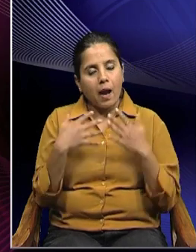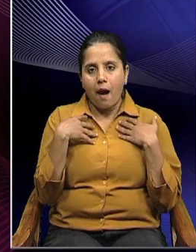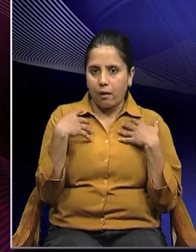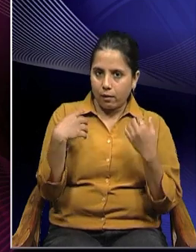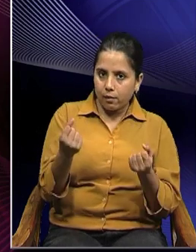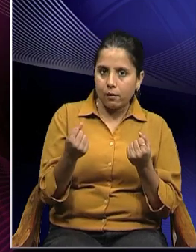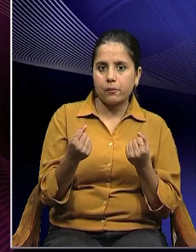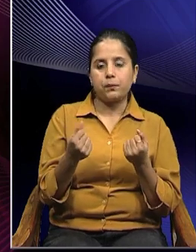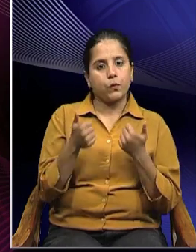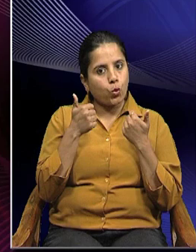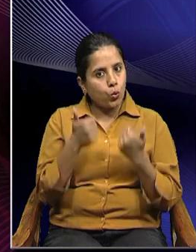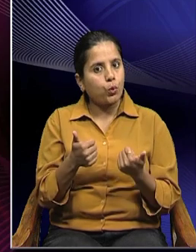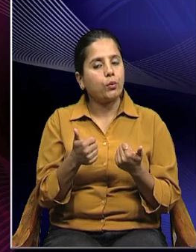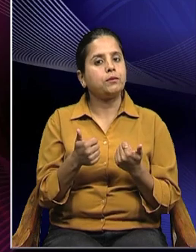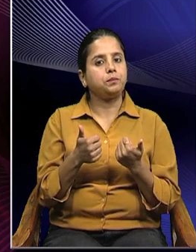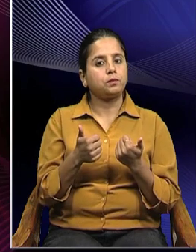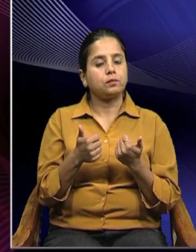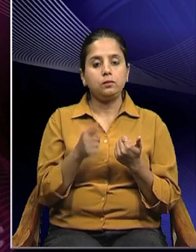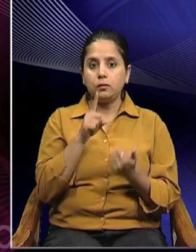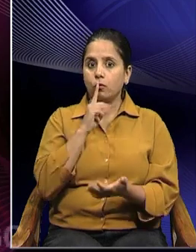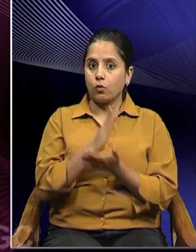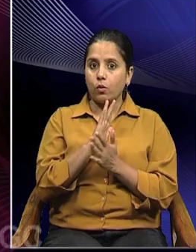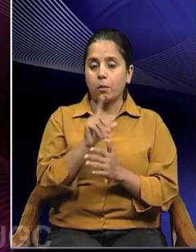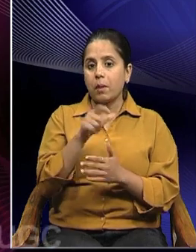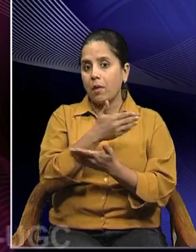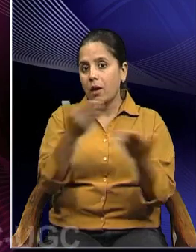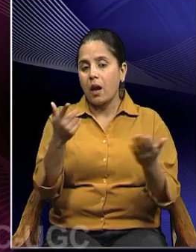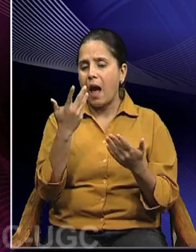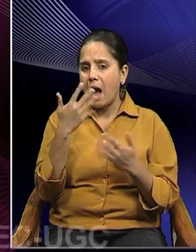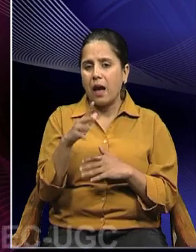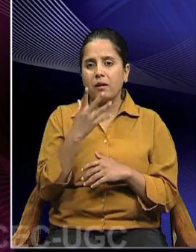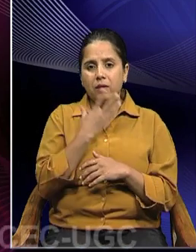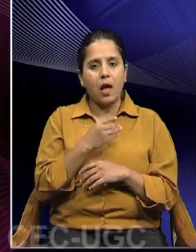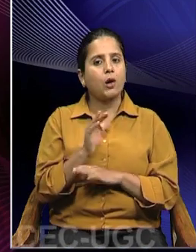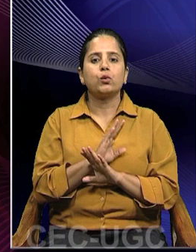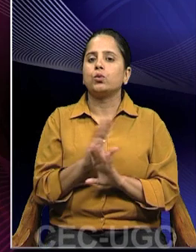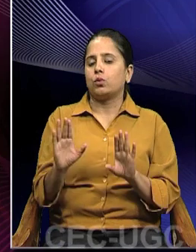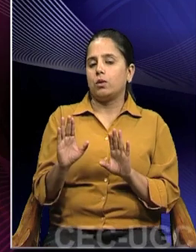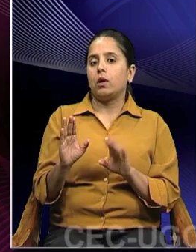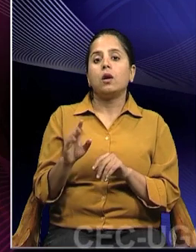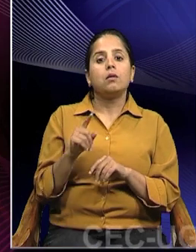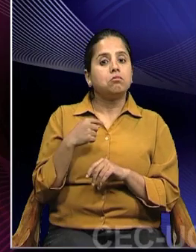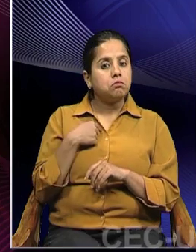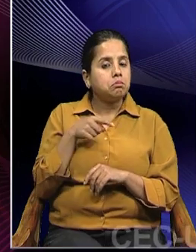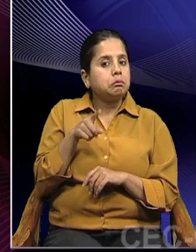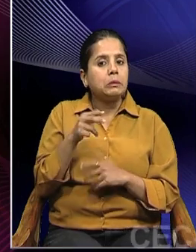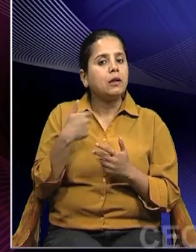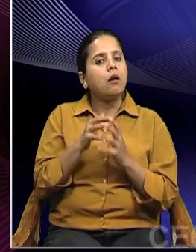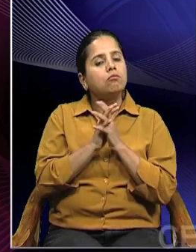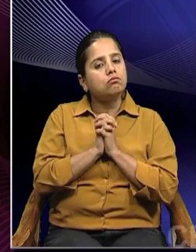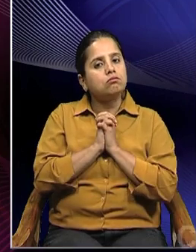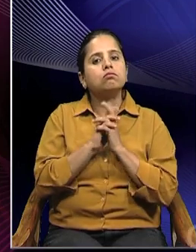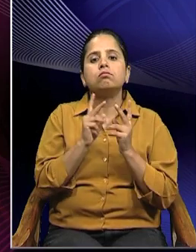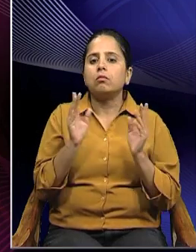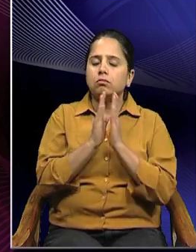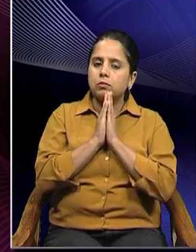health, goodness, and to ensure that nobody is ever unhappy. So, we are in a way making a prayer